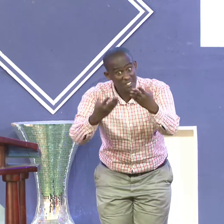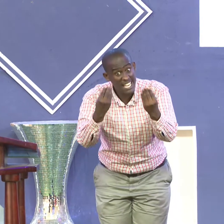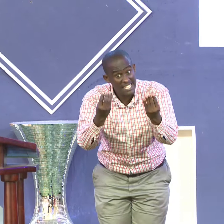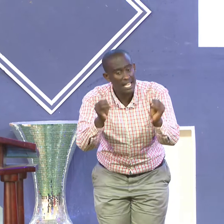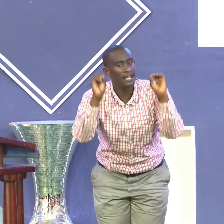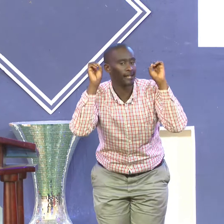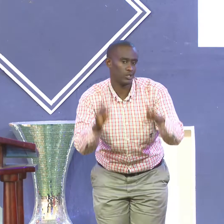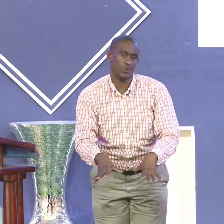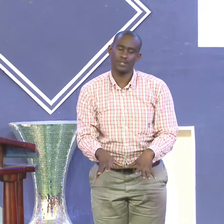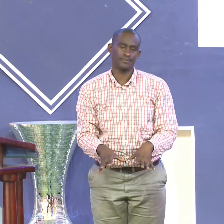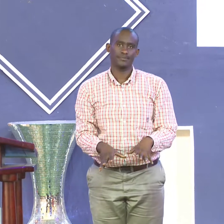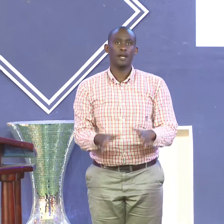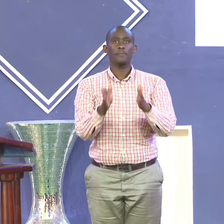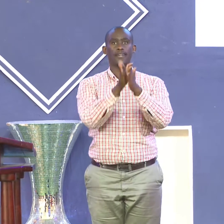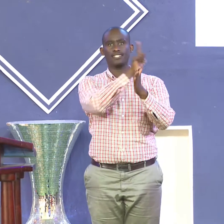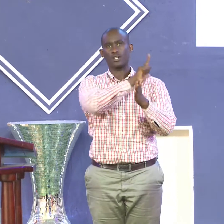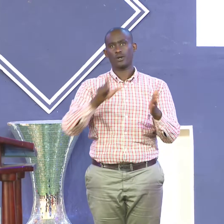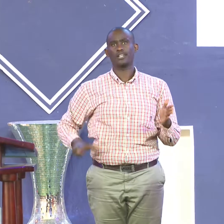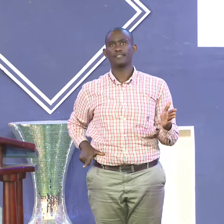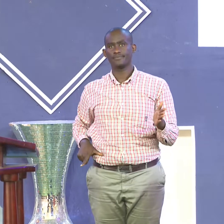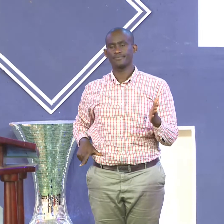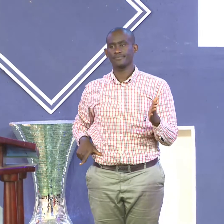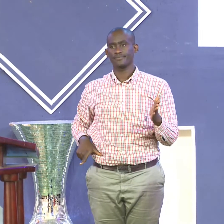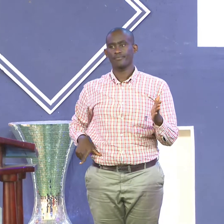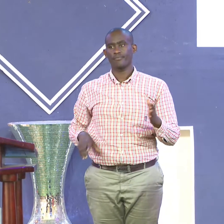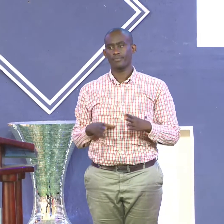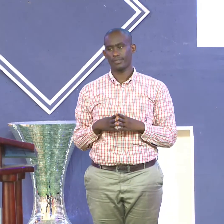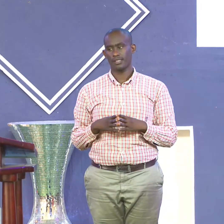on forward. Praise the Lord.